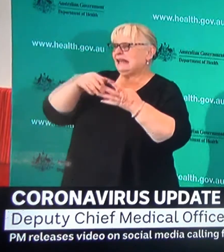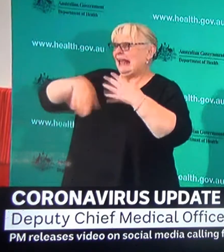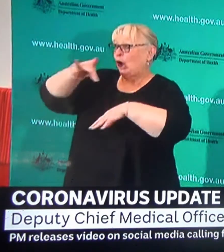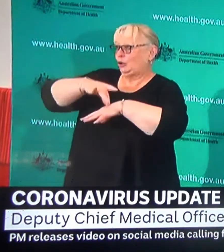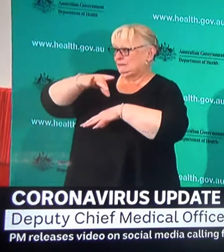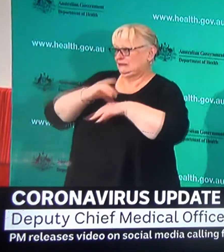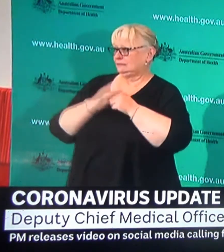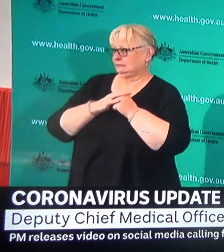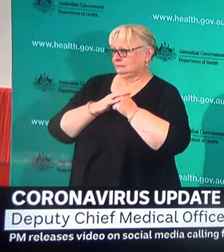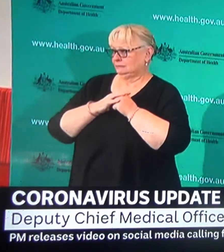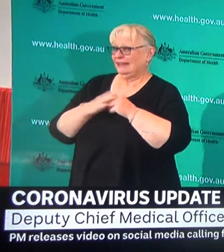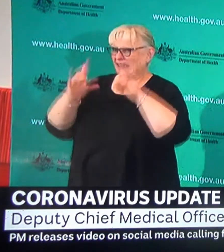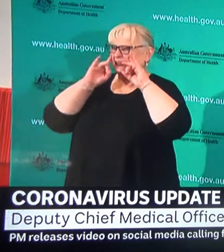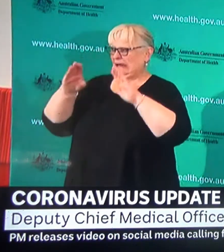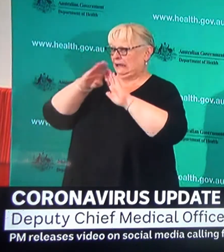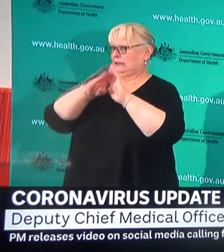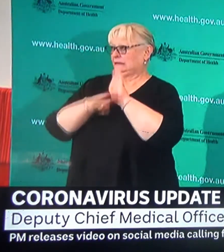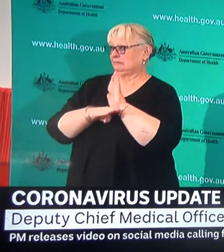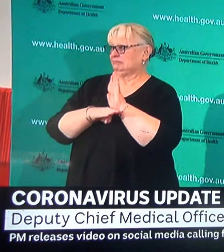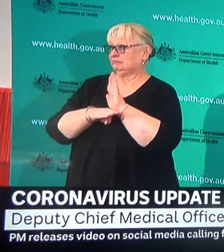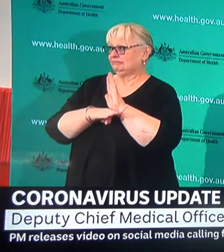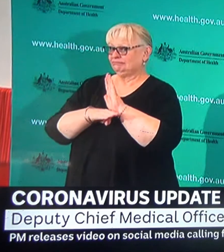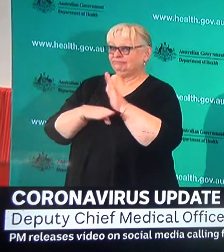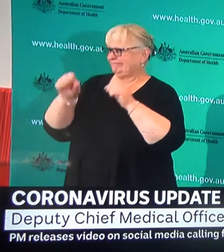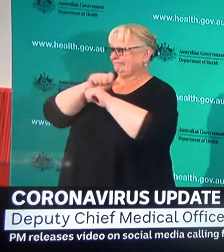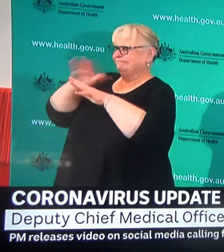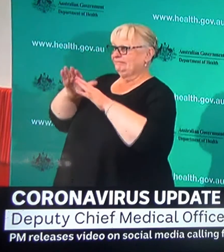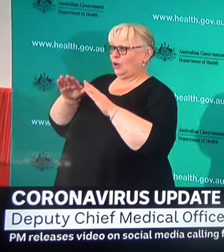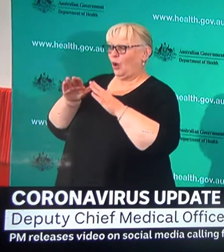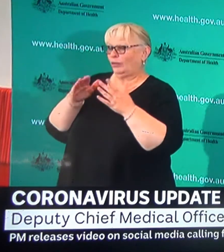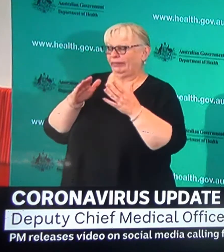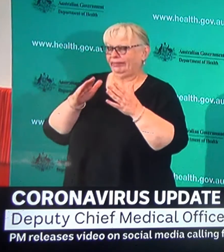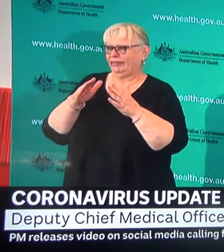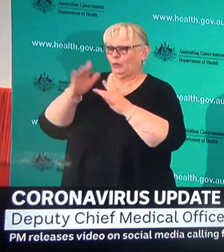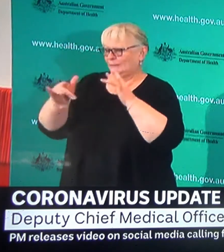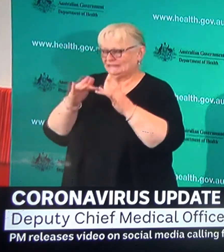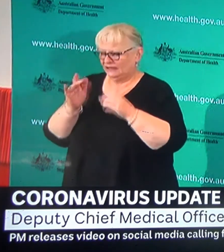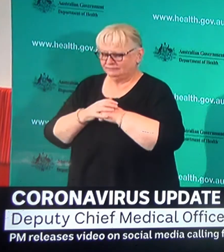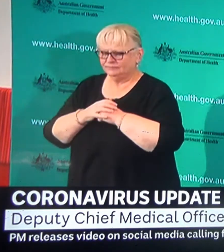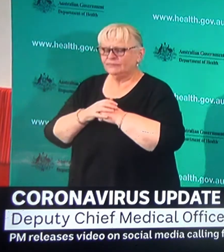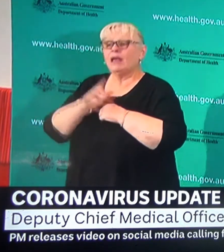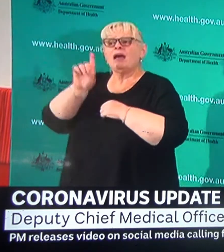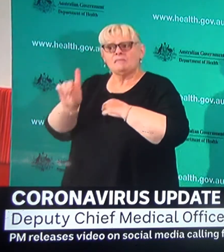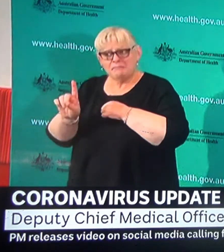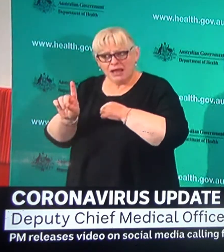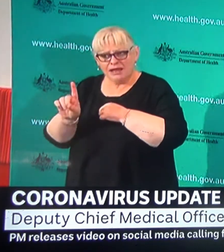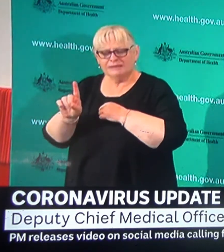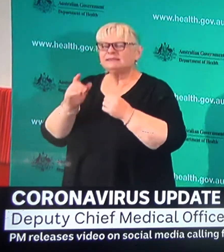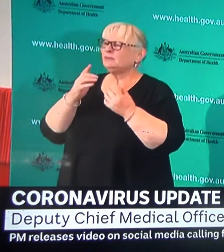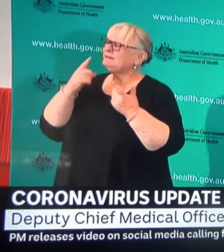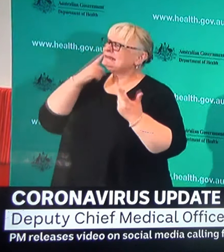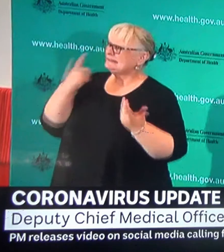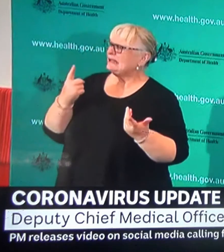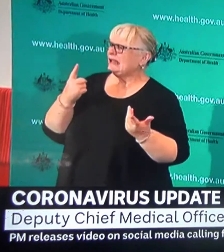is clearly on the Communicable Disease Network Australia website. However, it's been very